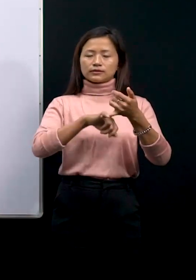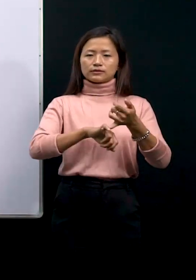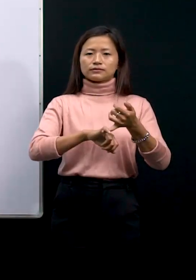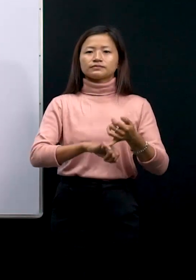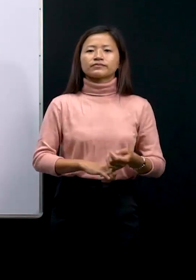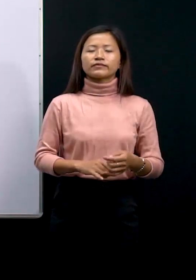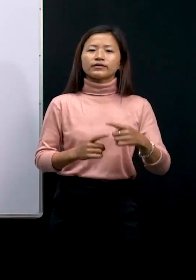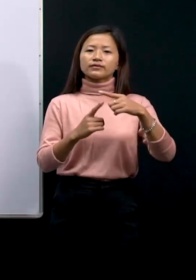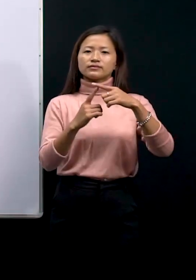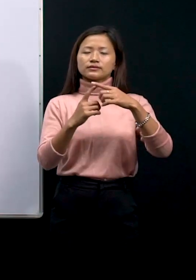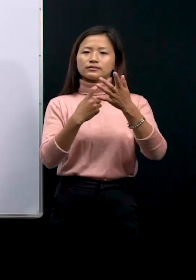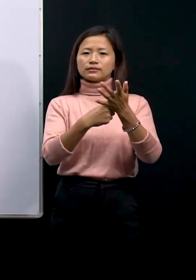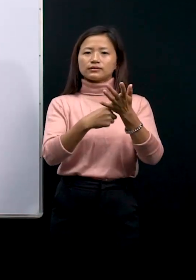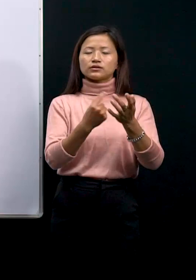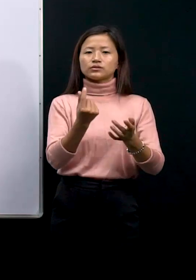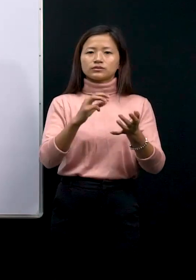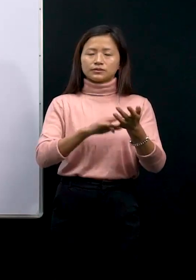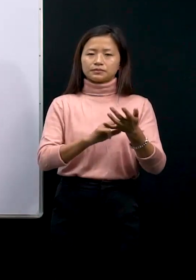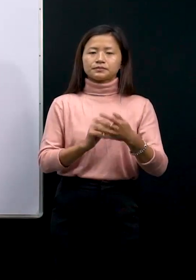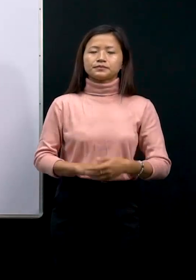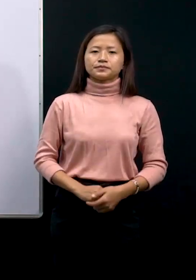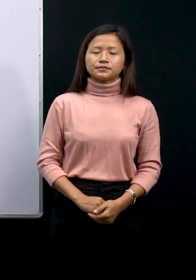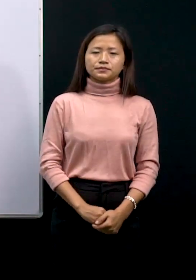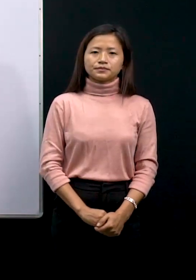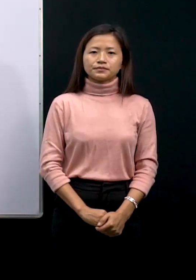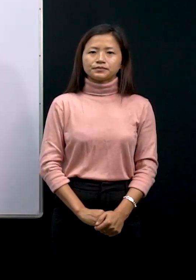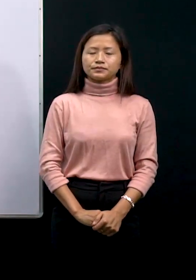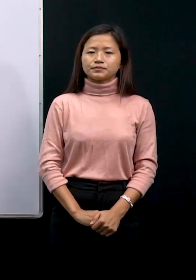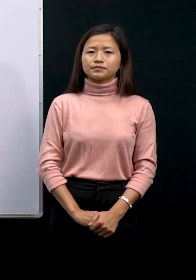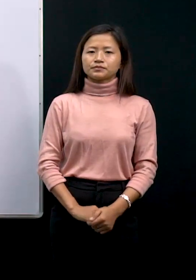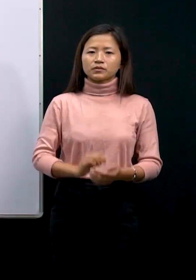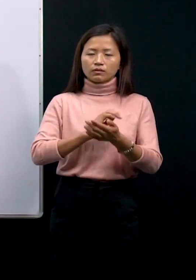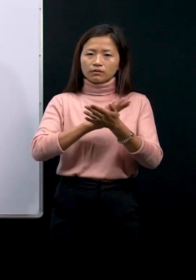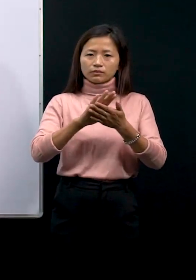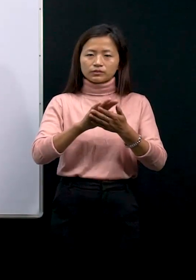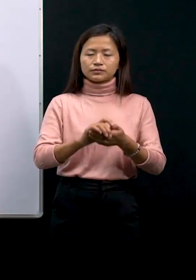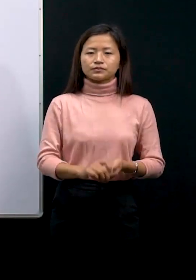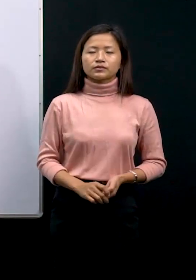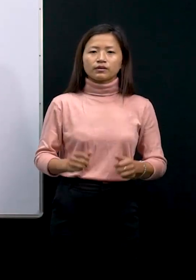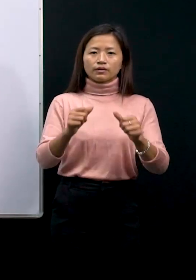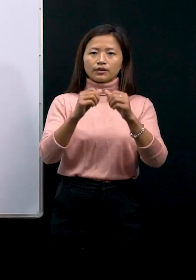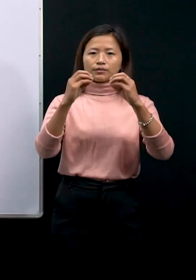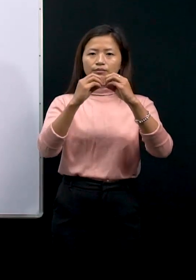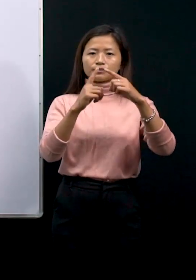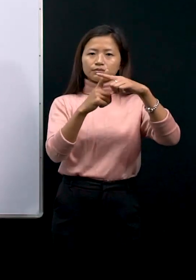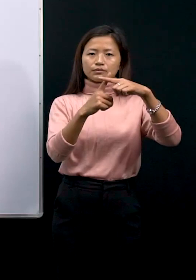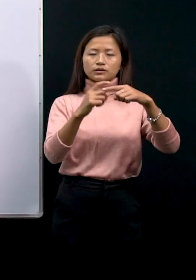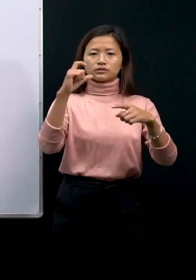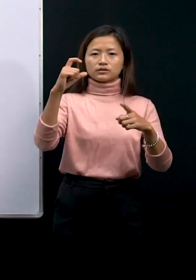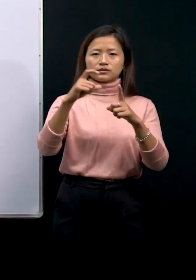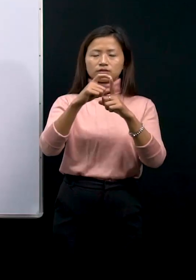theorems. The previous class we learned, right? Now we are going to prove AB plus